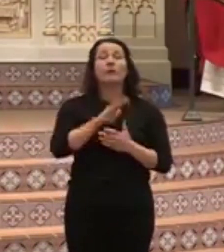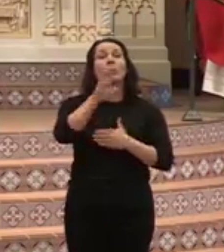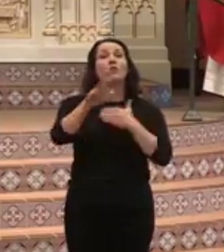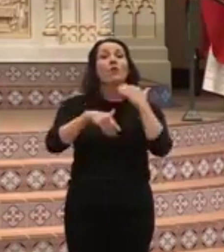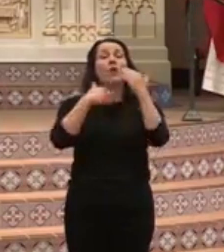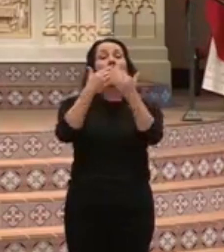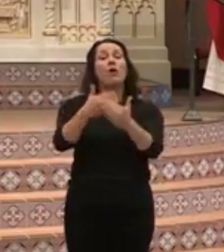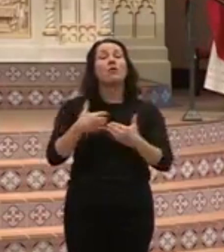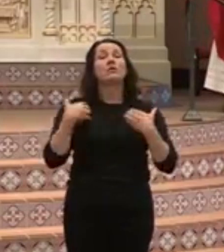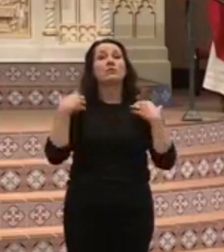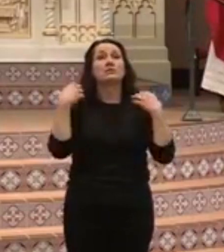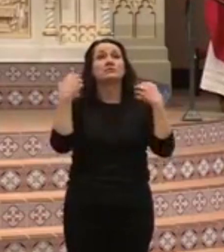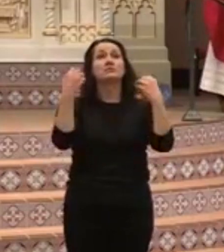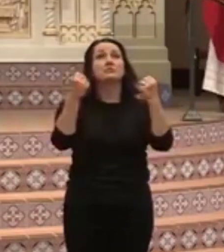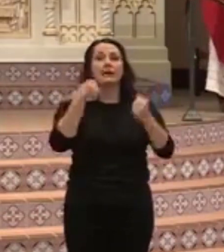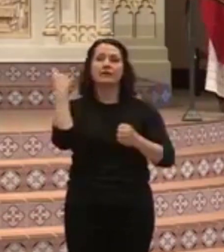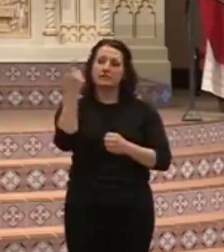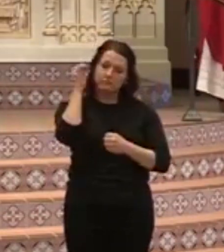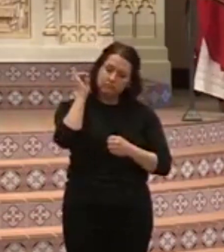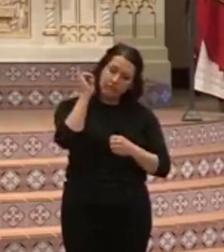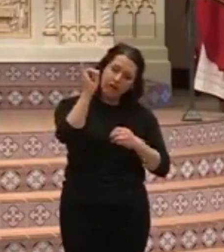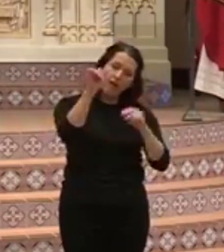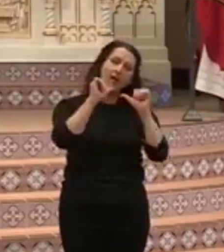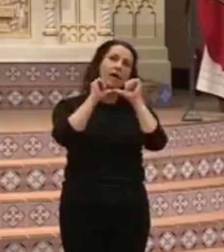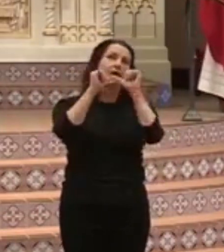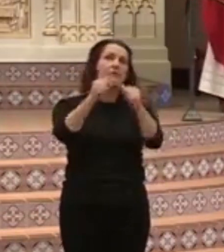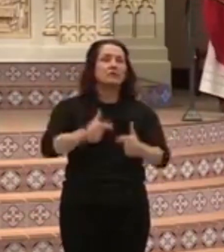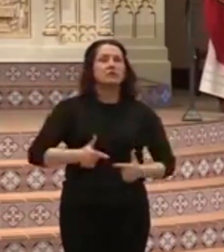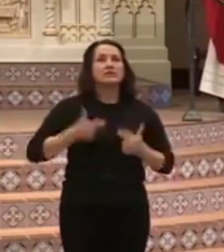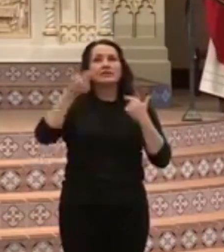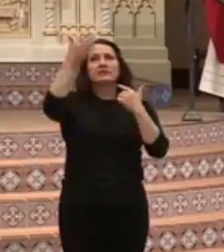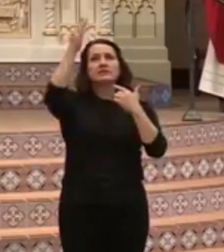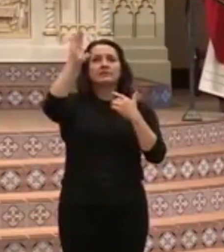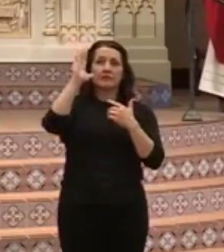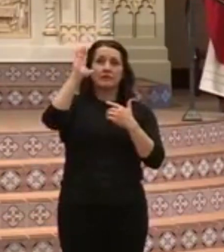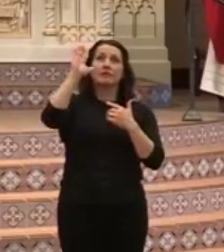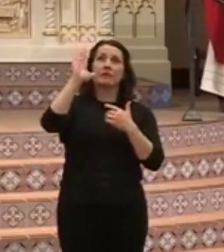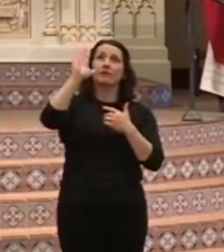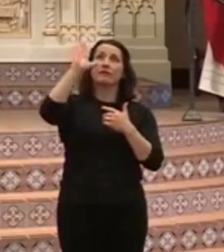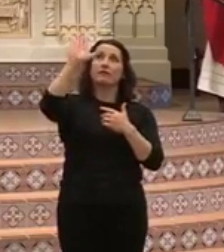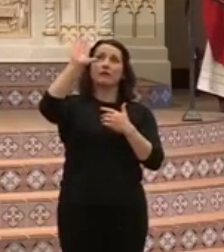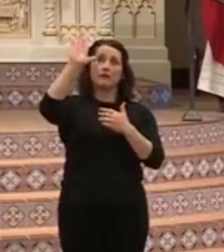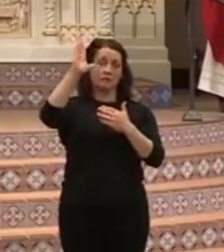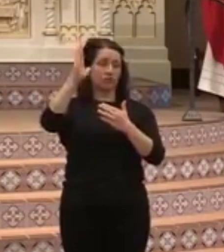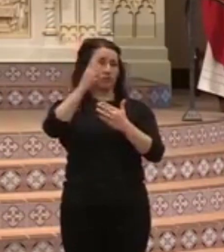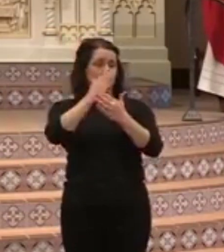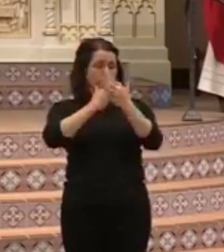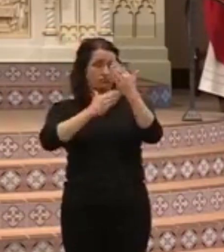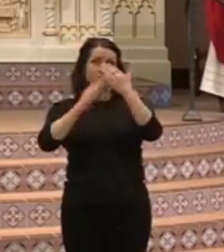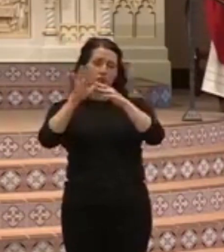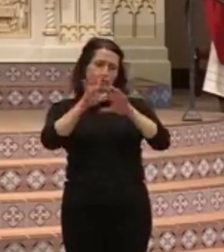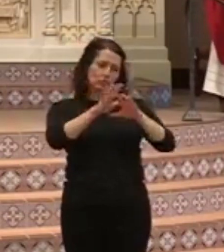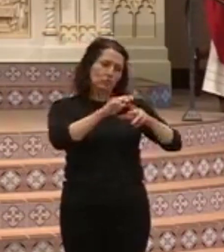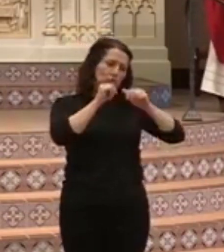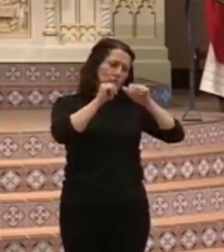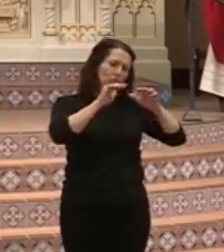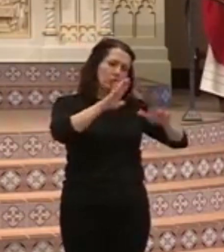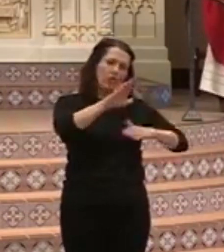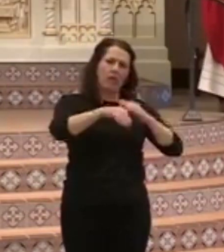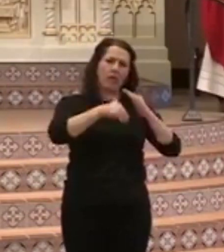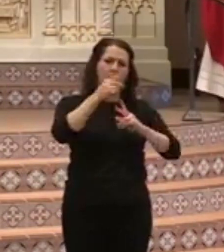Almighty, ever-living God, in whose hand lies every human heart and the rights